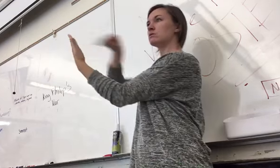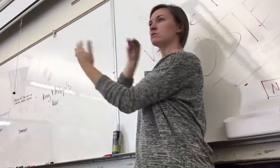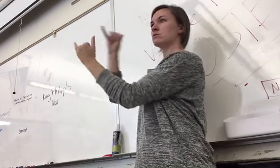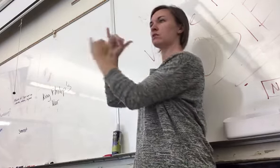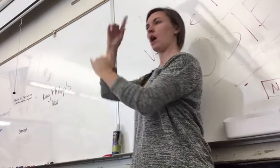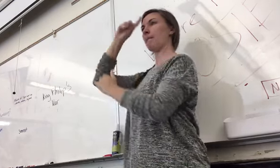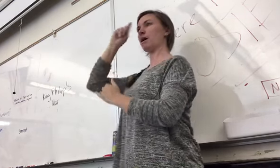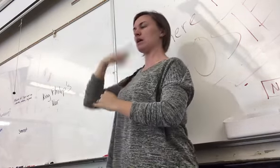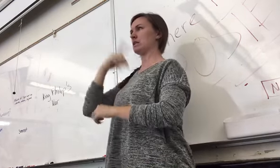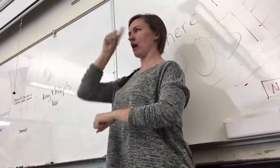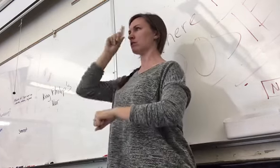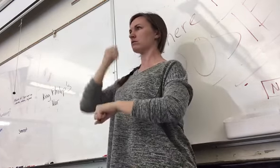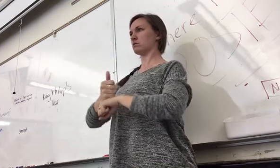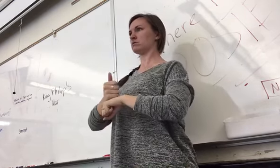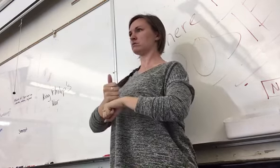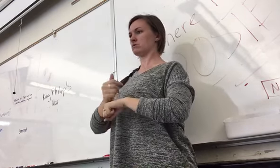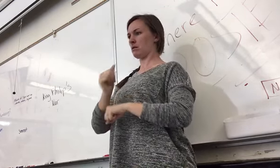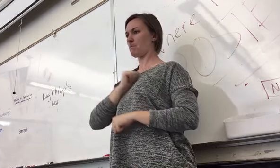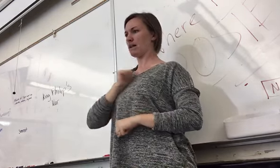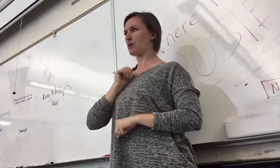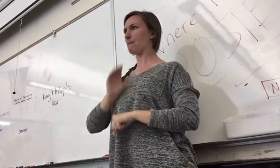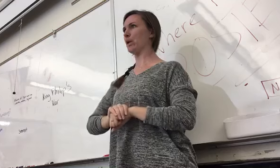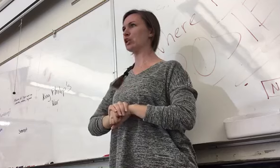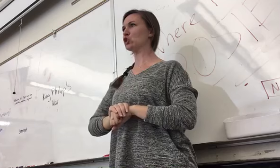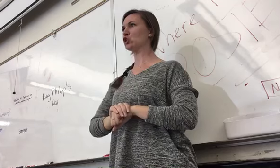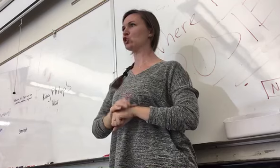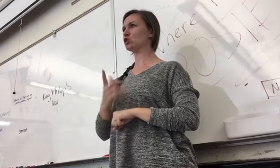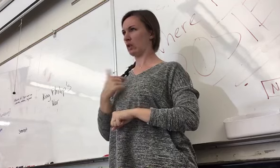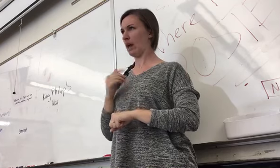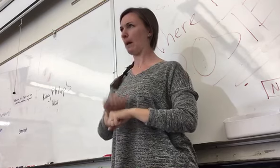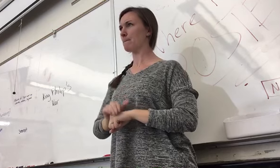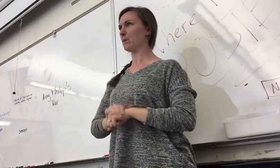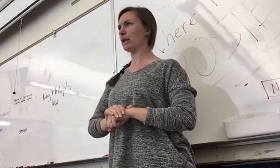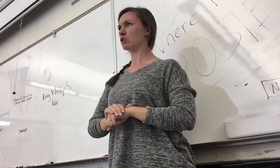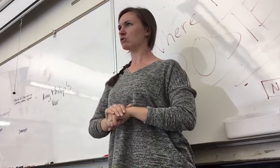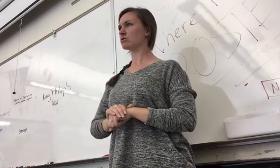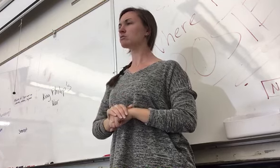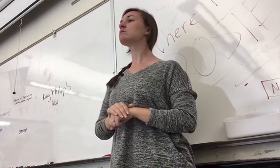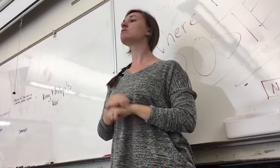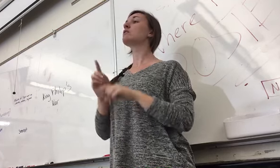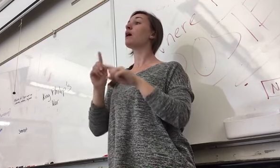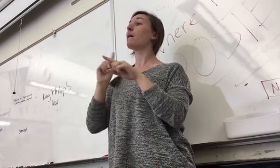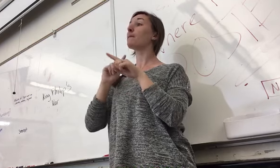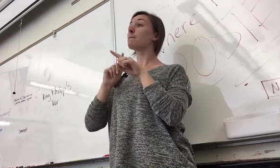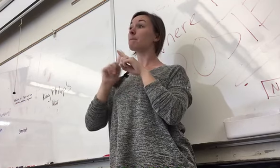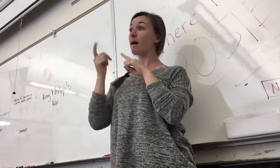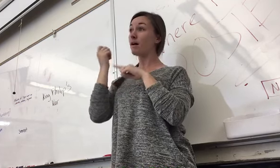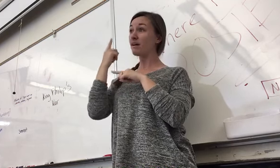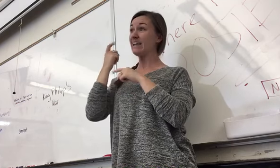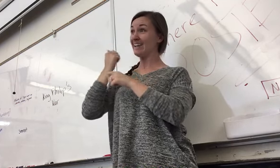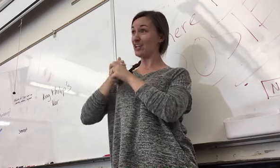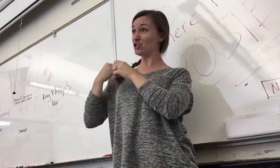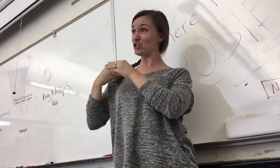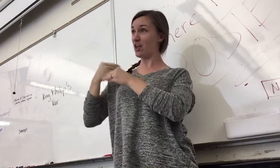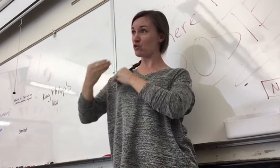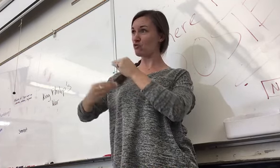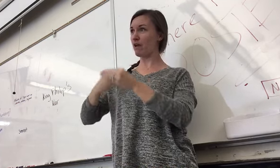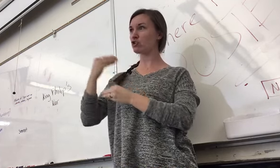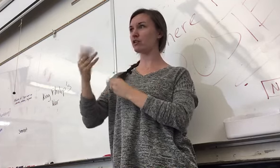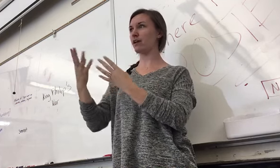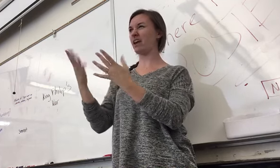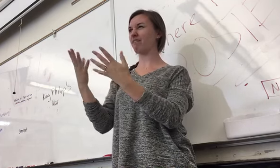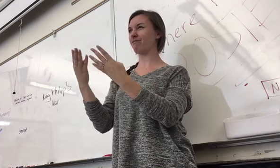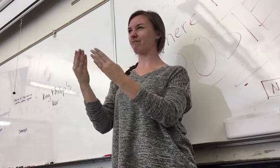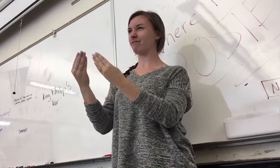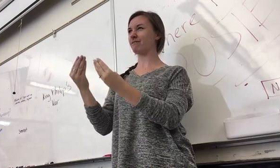British. Now, the closer we get to the revolution, the less people want to be like the British. You start to become your own colony, your own